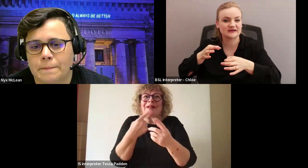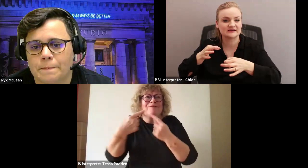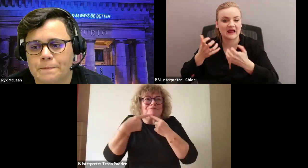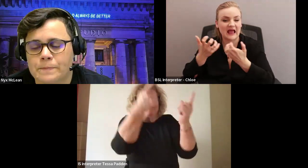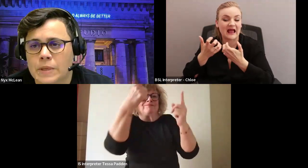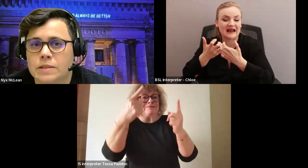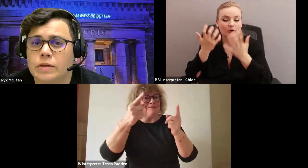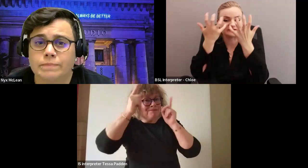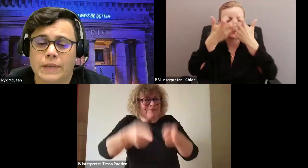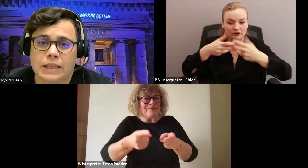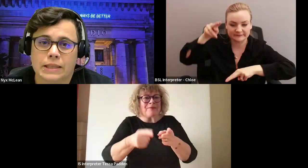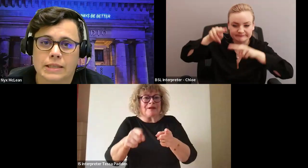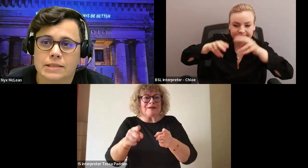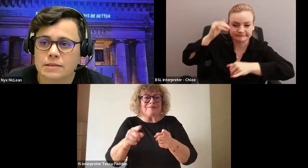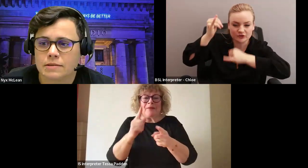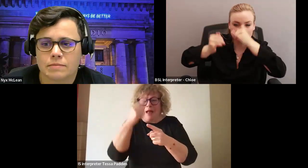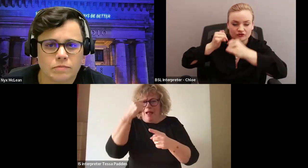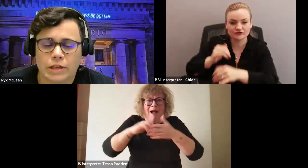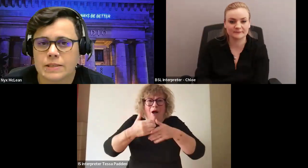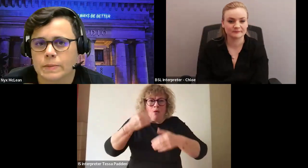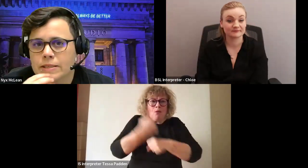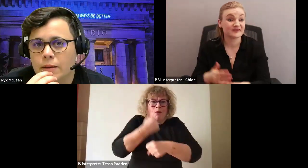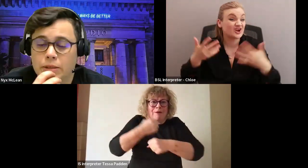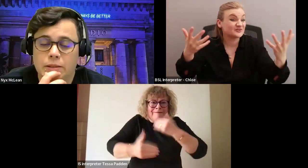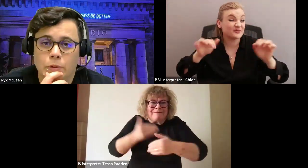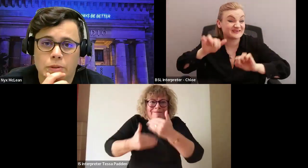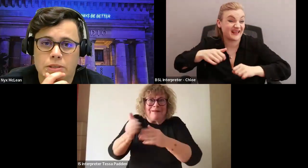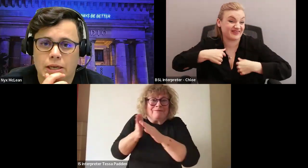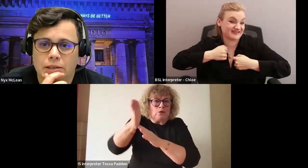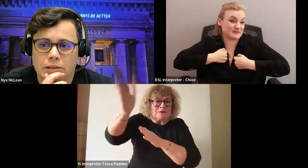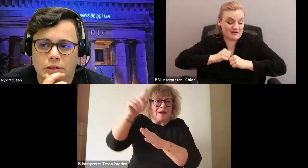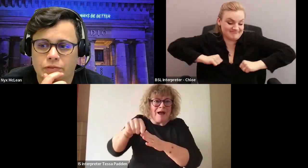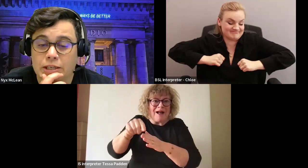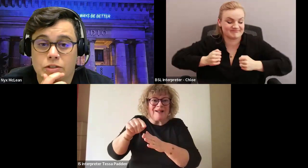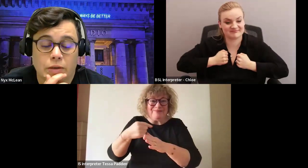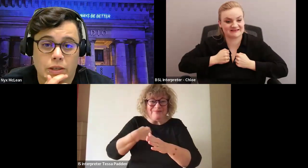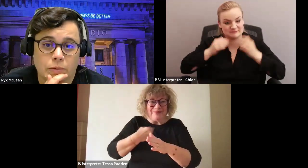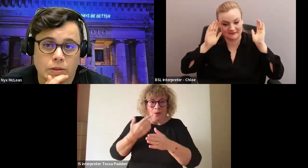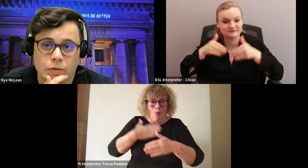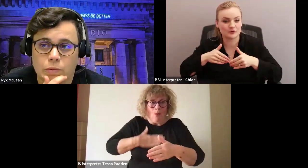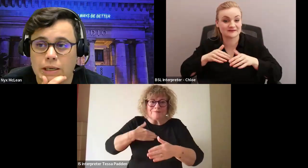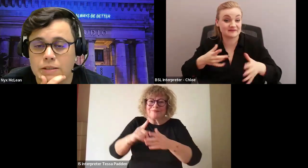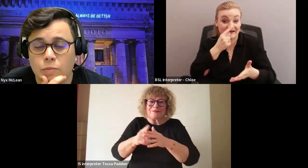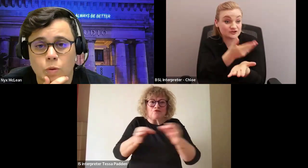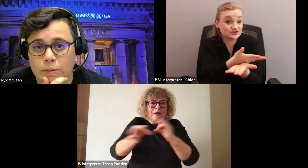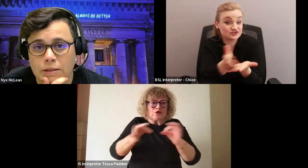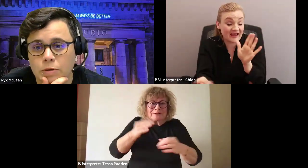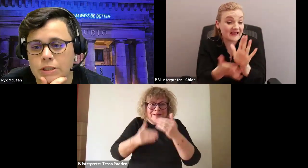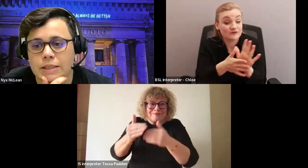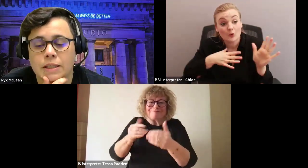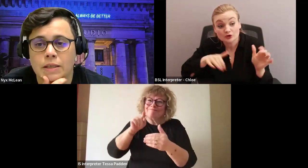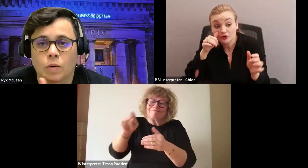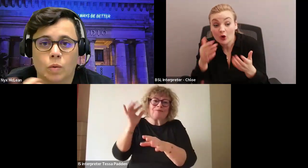critiqued. So yeah, I think that's really the space I'm in at the moment. And if I can share with anyone who would like to know more